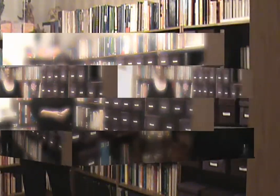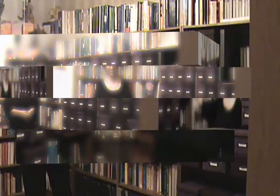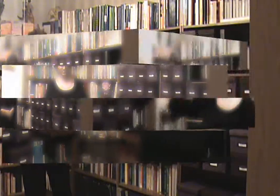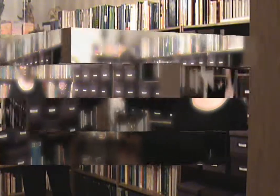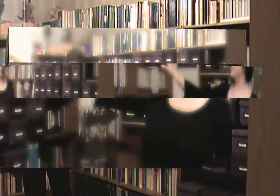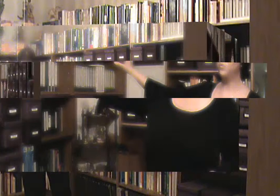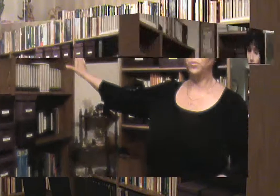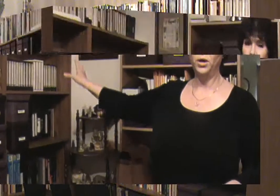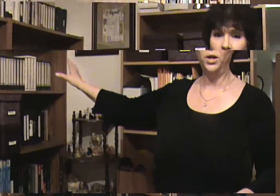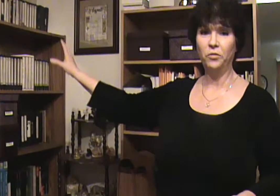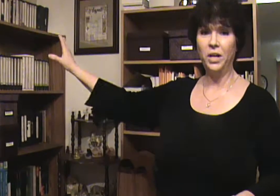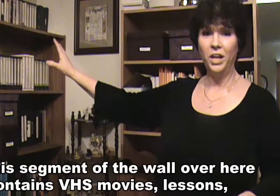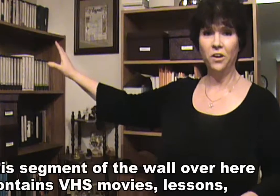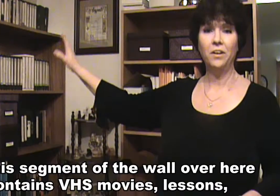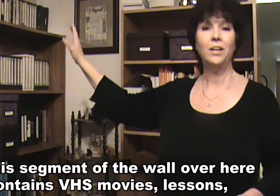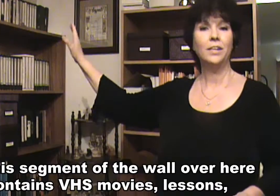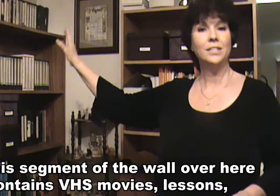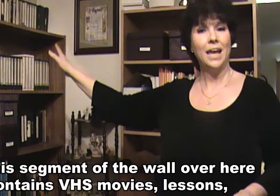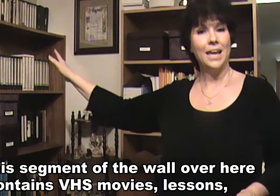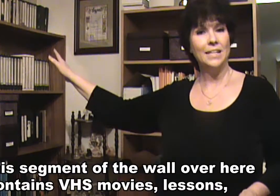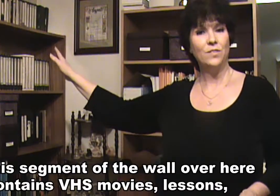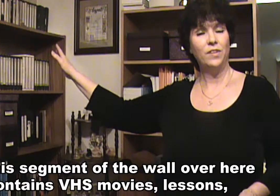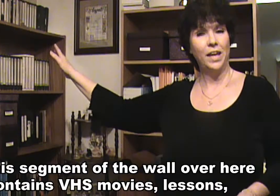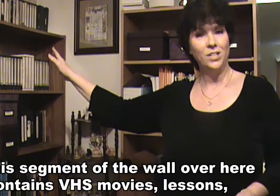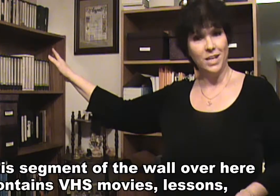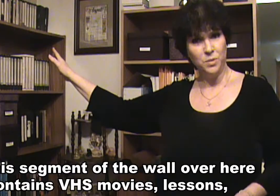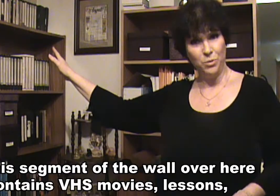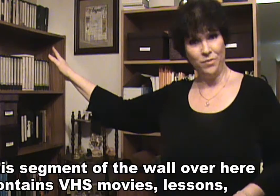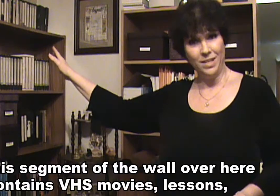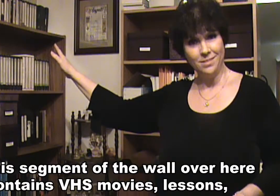This segment of the wall over here contains VHS movies,